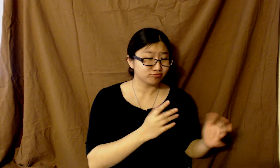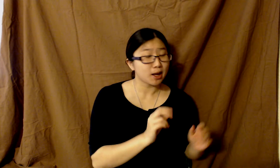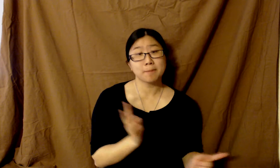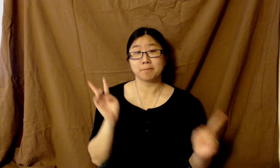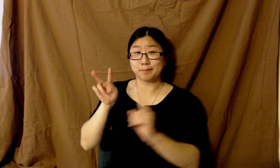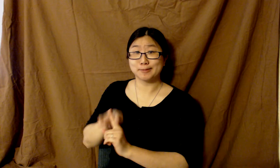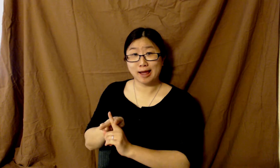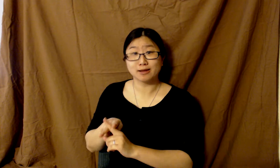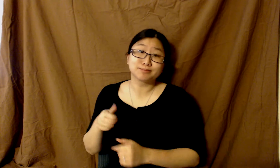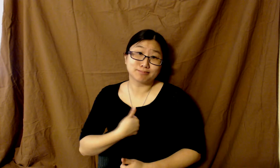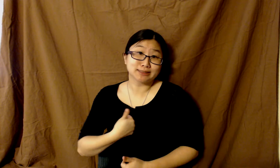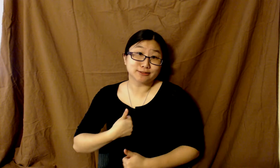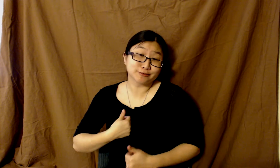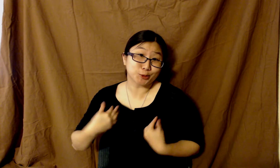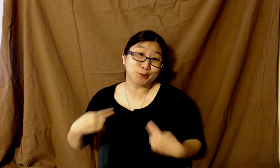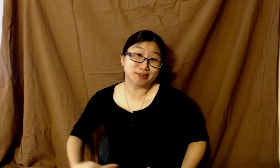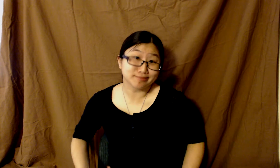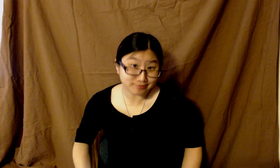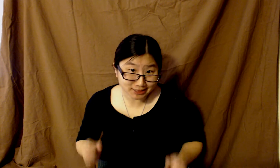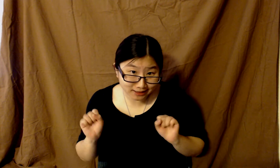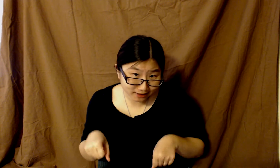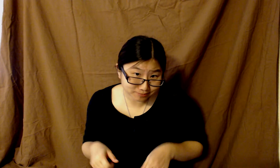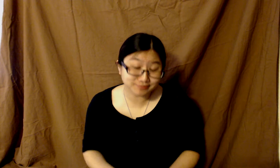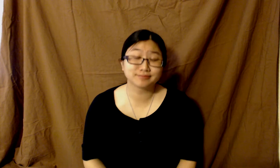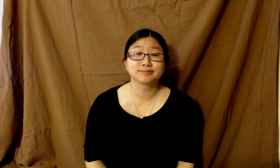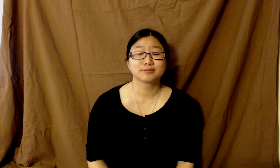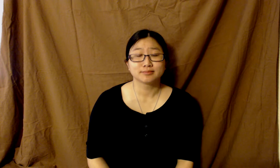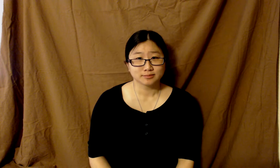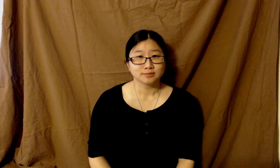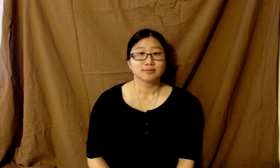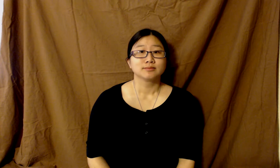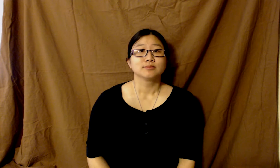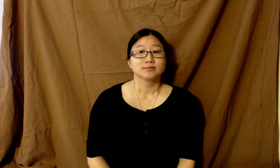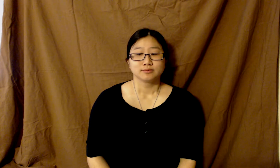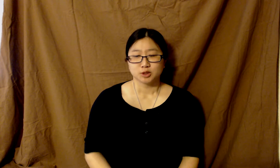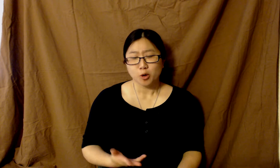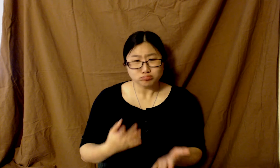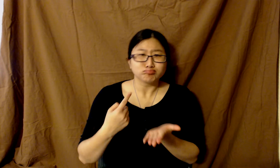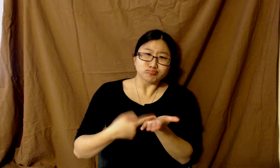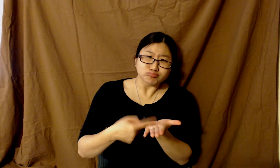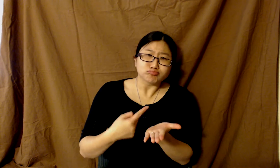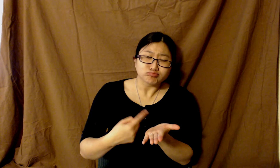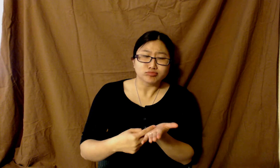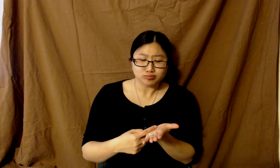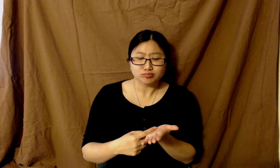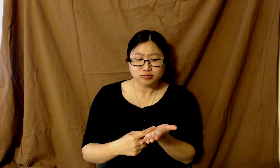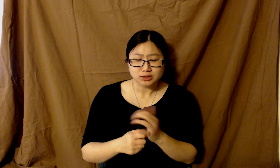about diagnosis for a minute. Many of us think that we can't know what another animal is thinking.